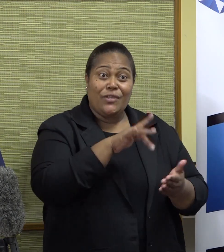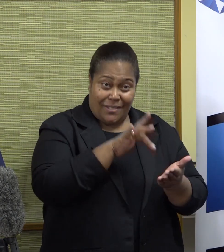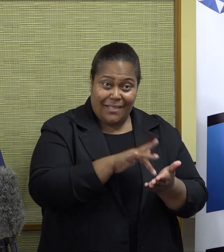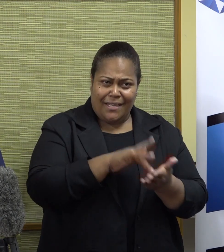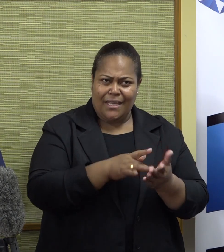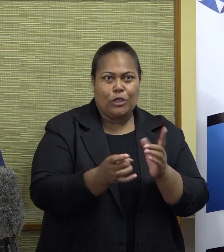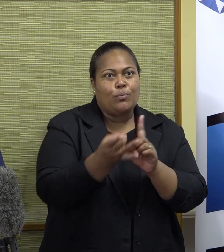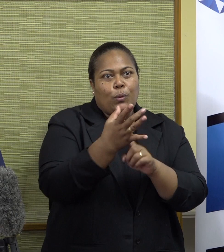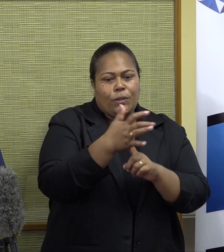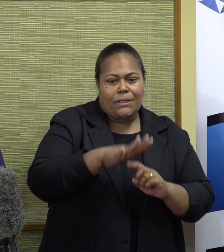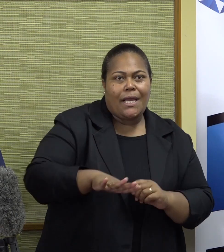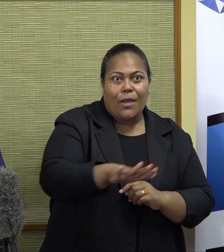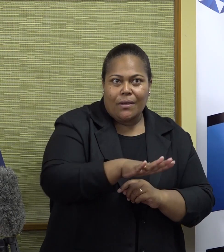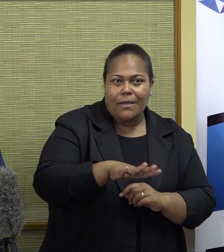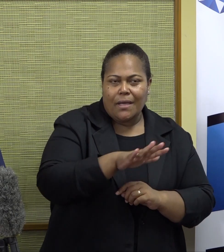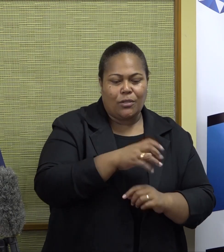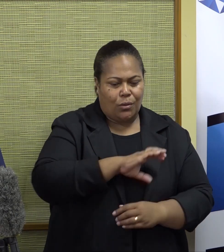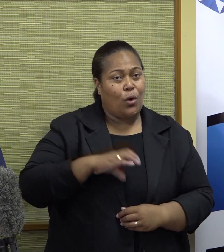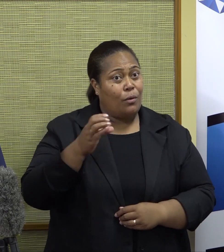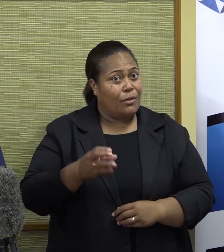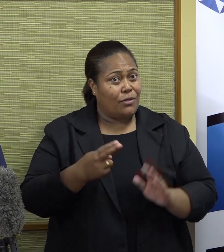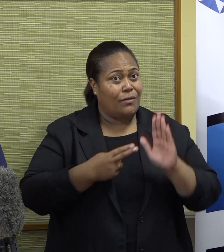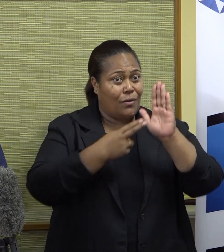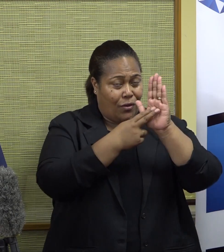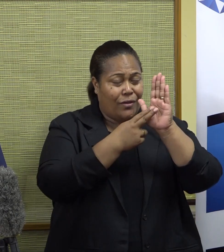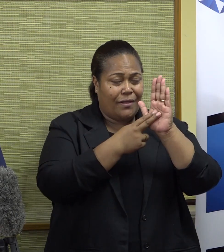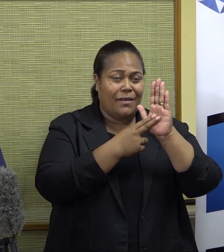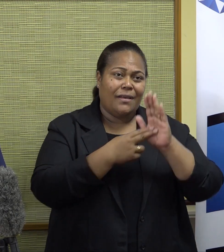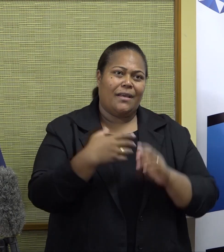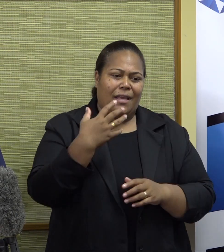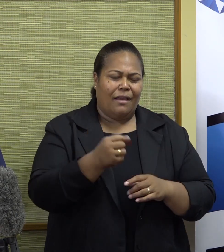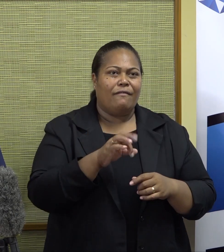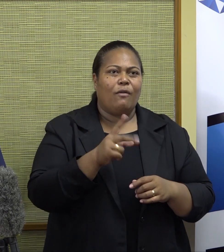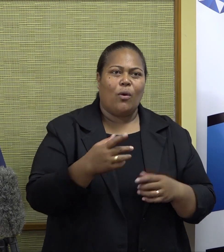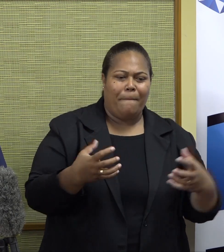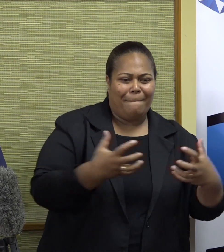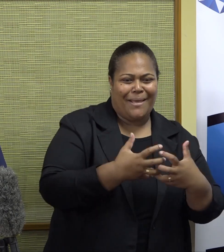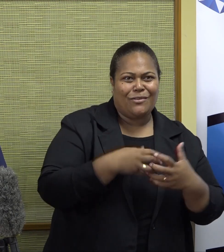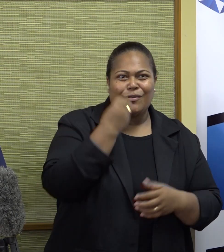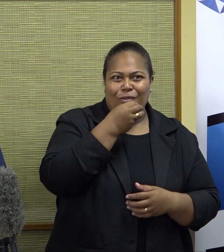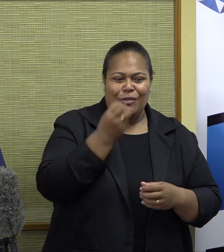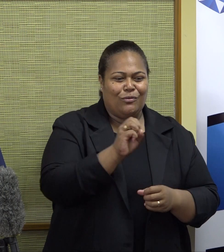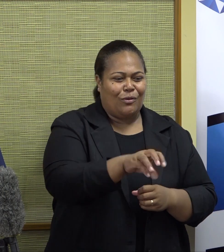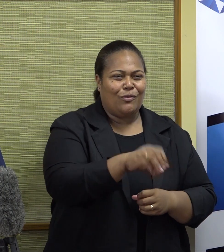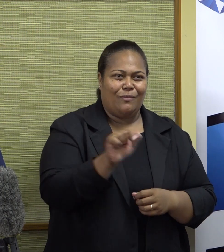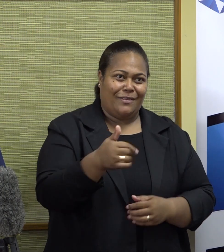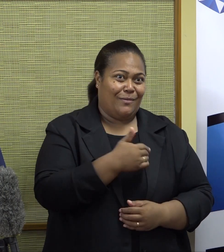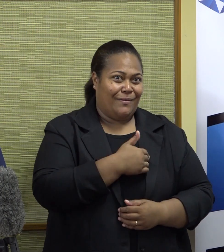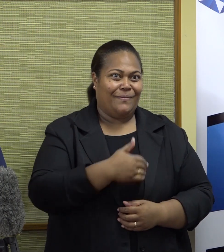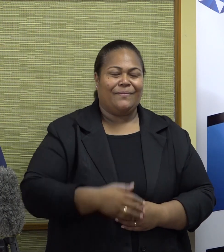key areas that Commissioner Northern has that will complement the food that was taken this morning.